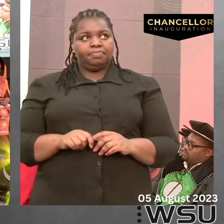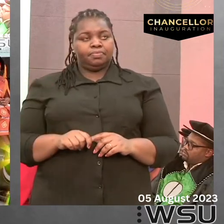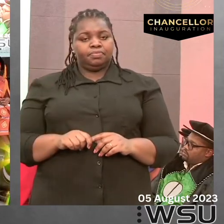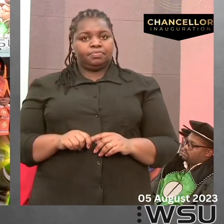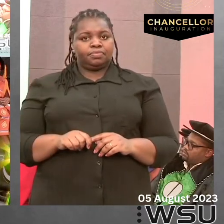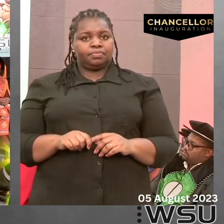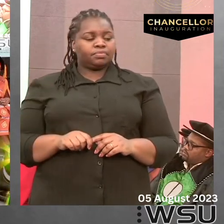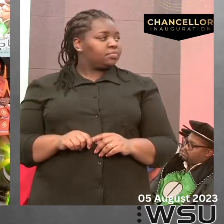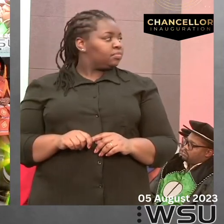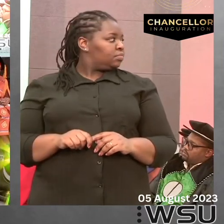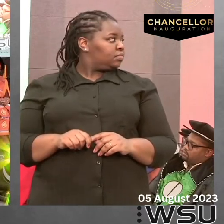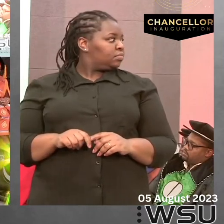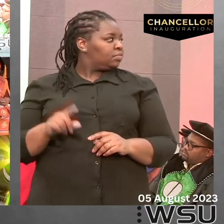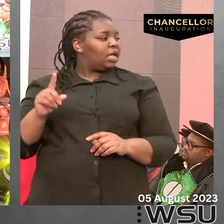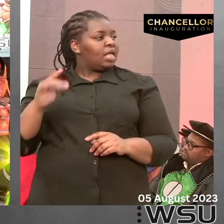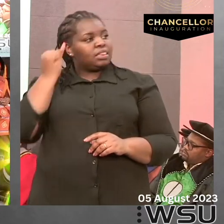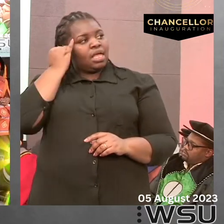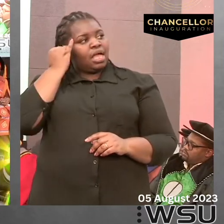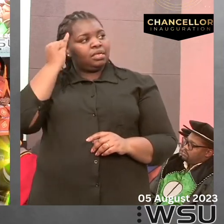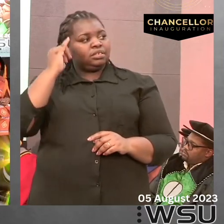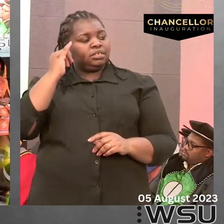The idea of